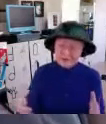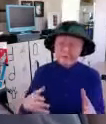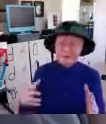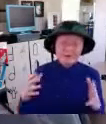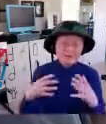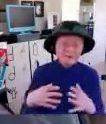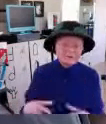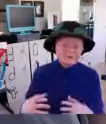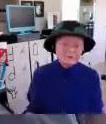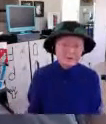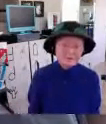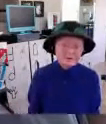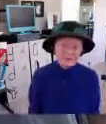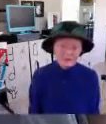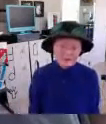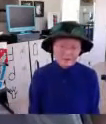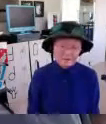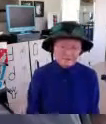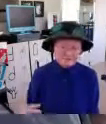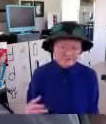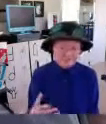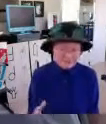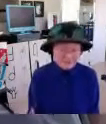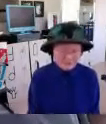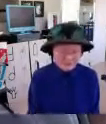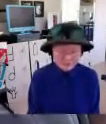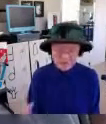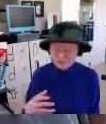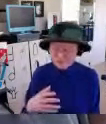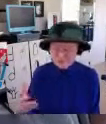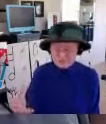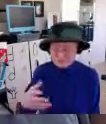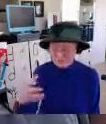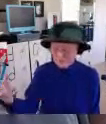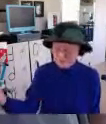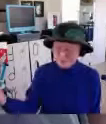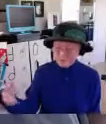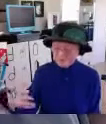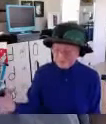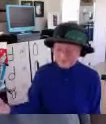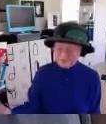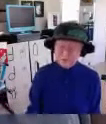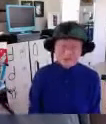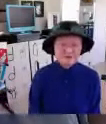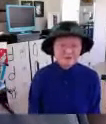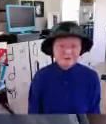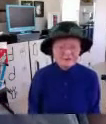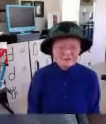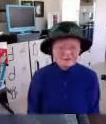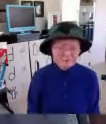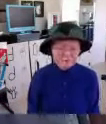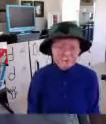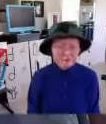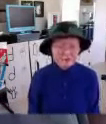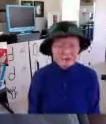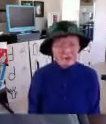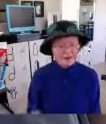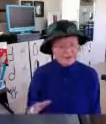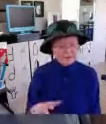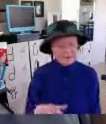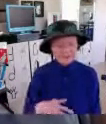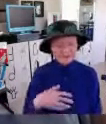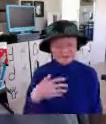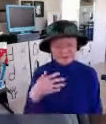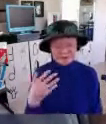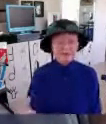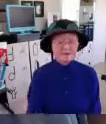into SignPuddle. Go to signpuddle.org, and you can use our open and free dictionaries and software. But when the